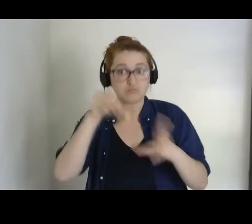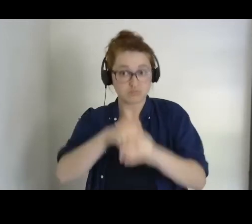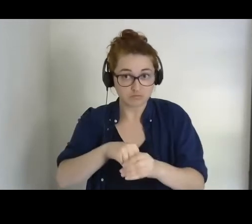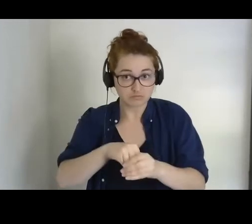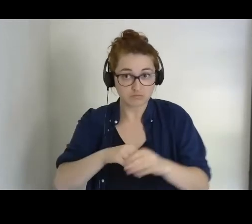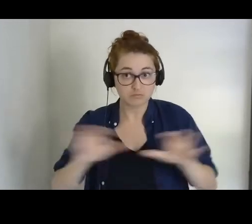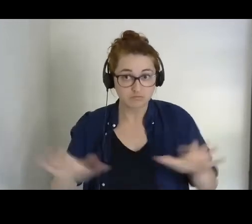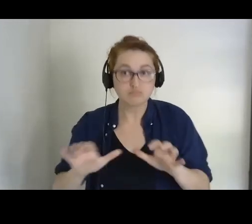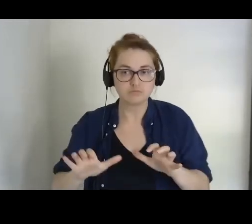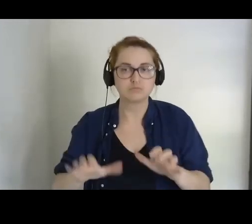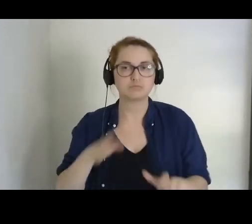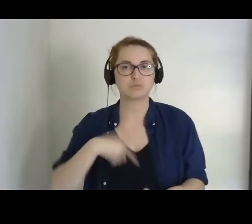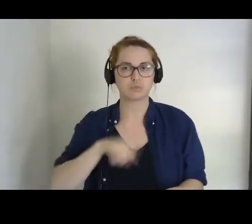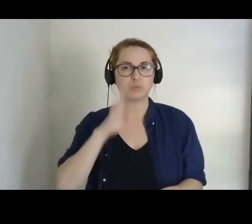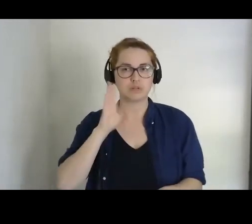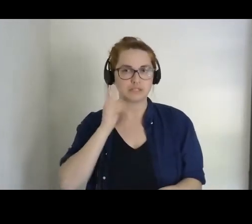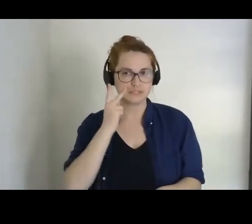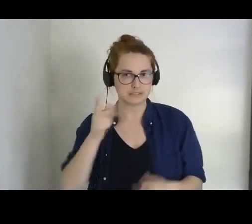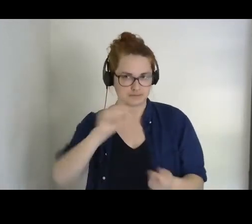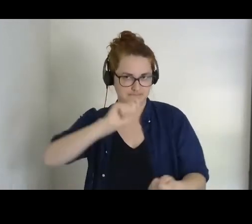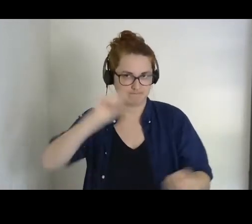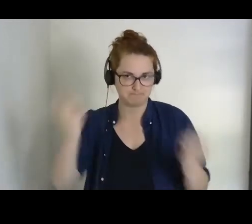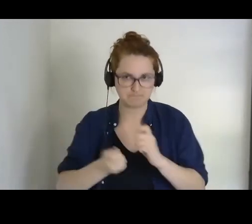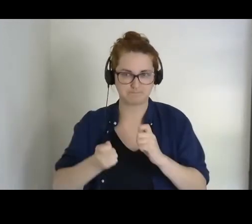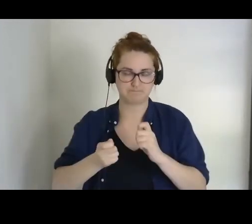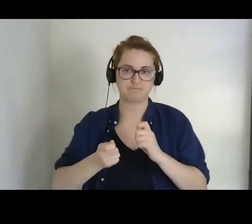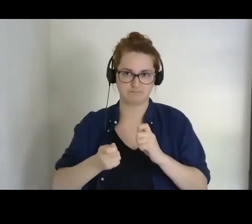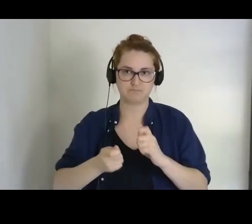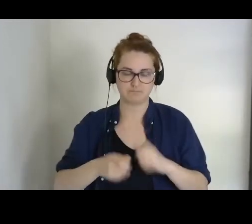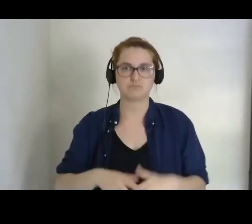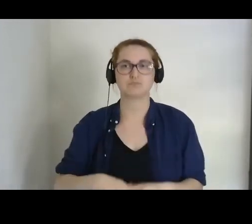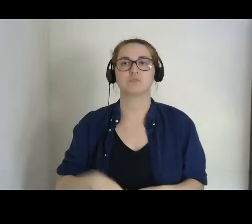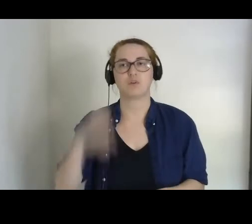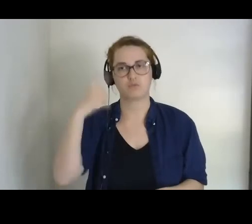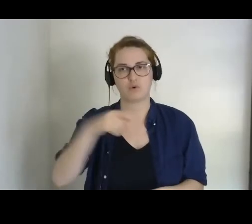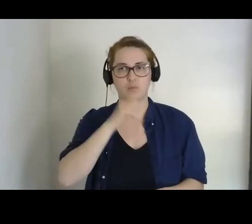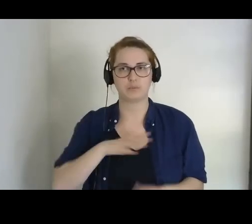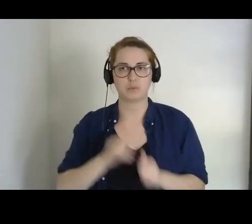need to see in the justice system for women and girls with disabilities.